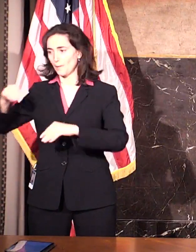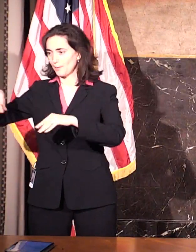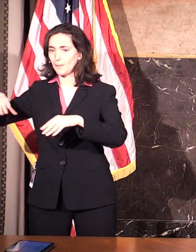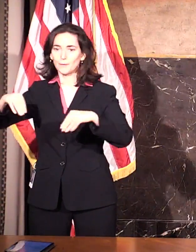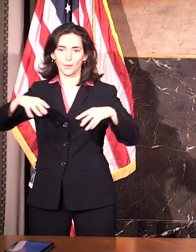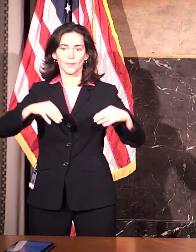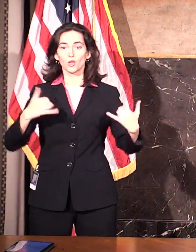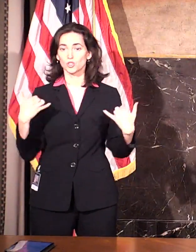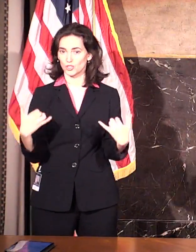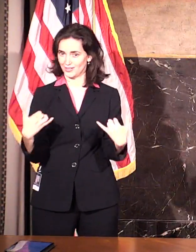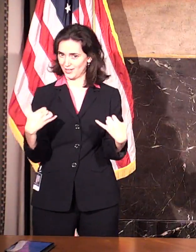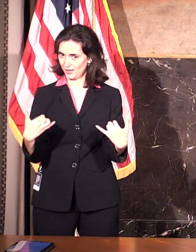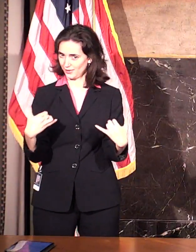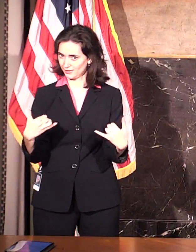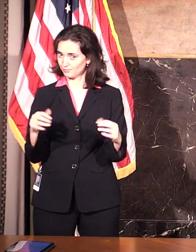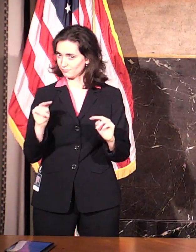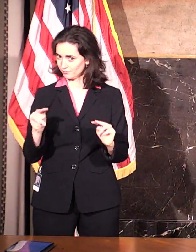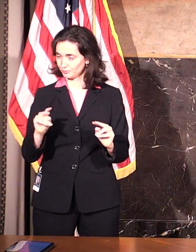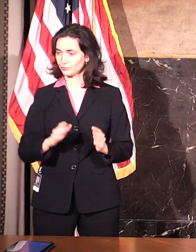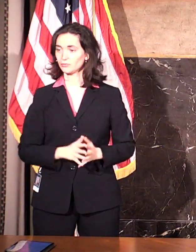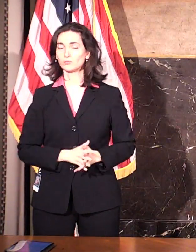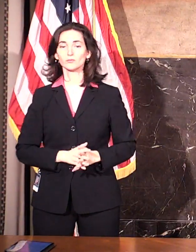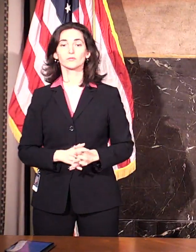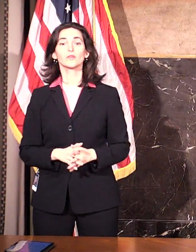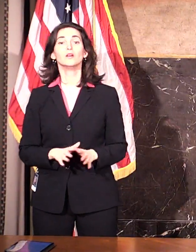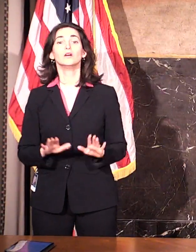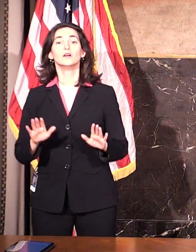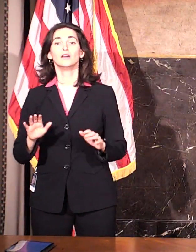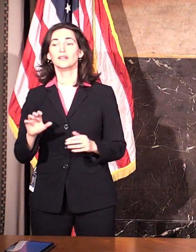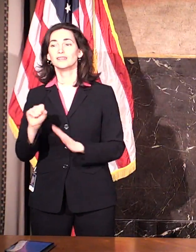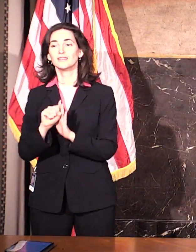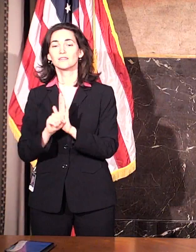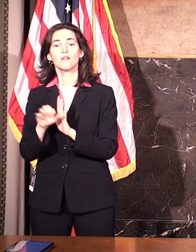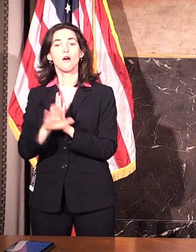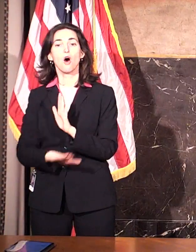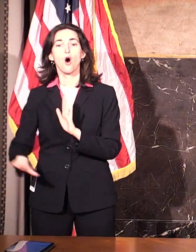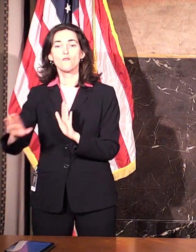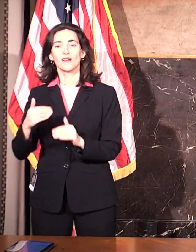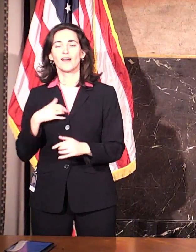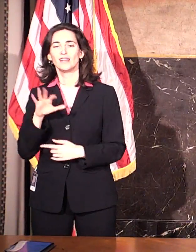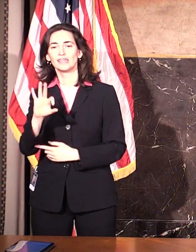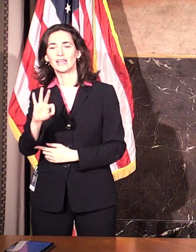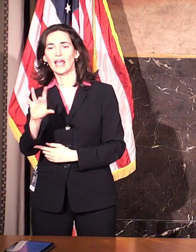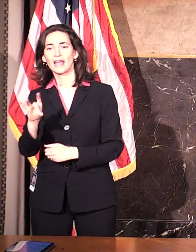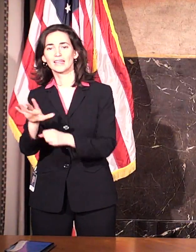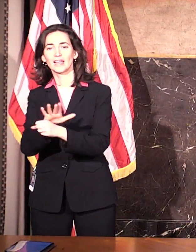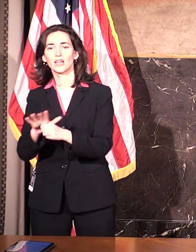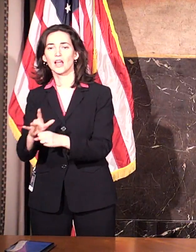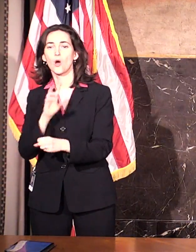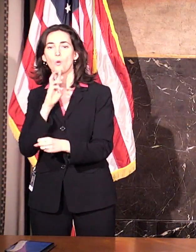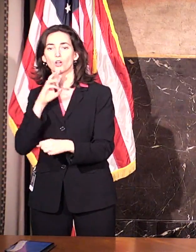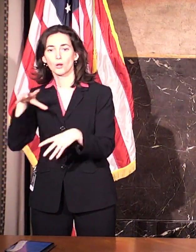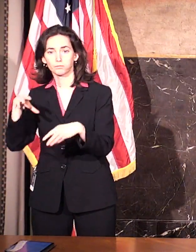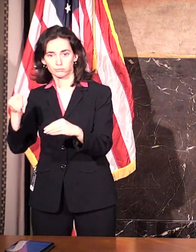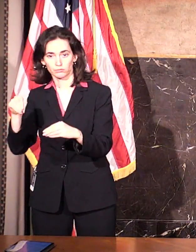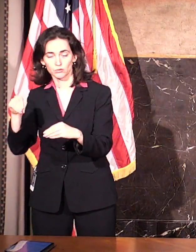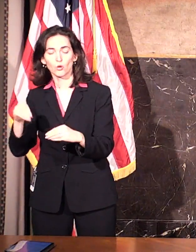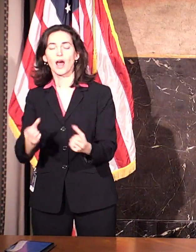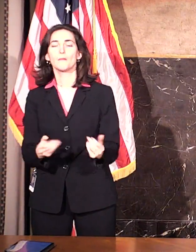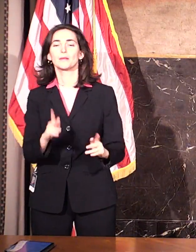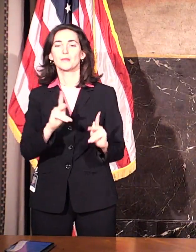There are currently 98 water outages across the state impacting more than 245,000